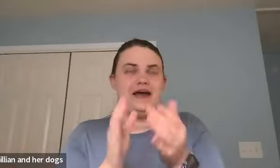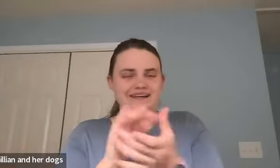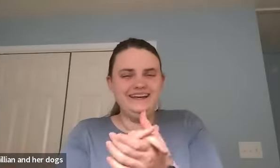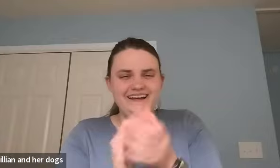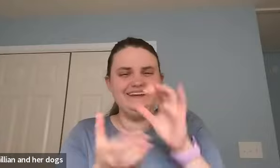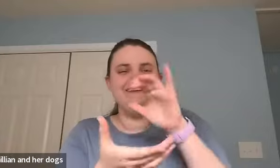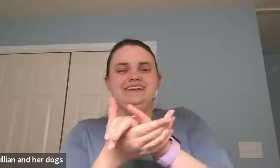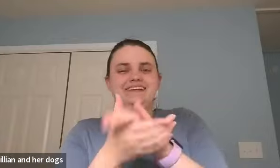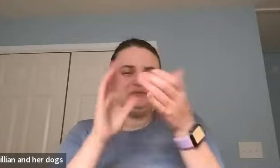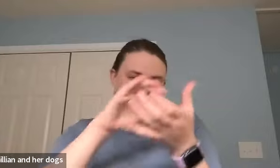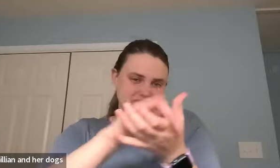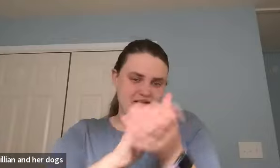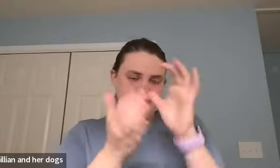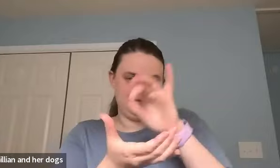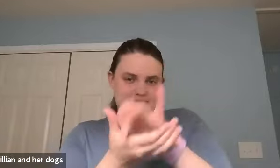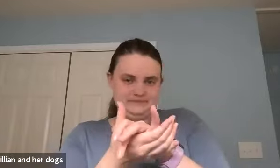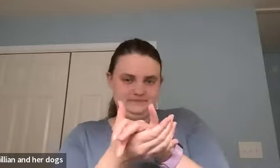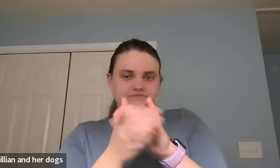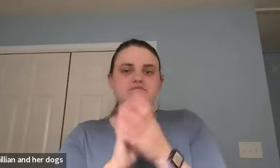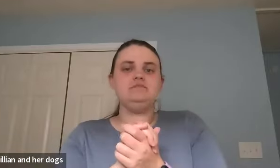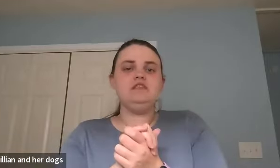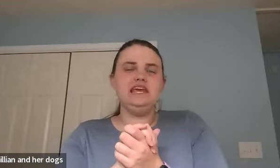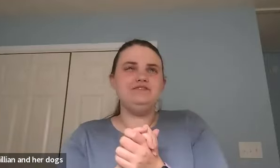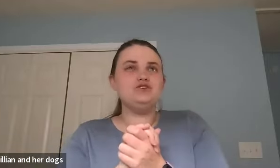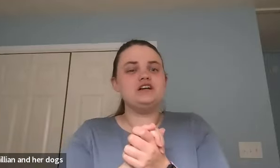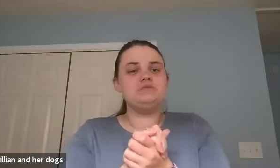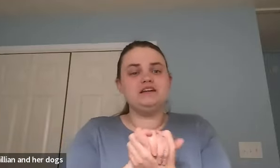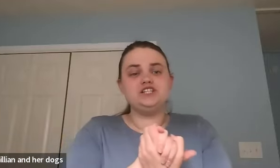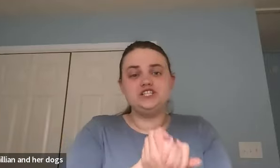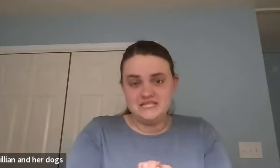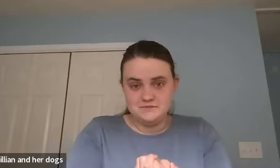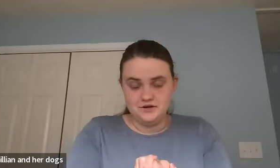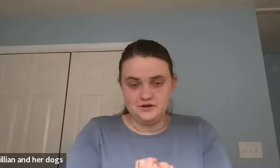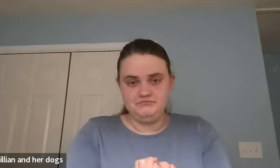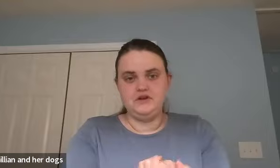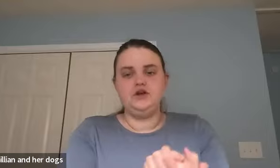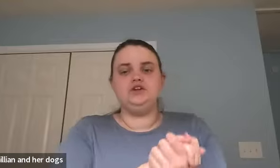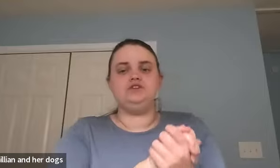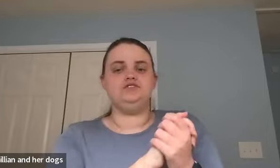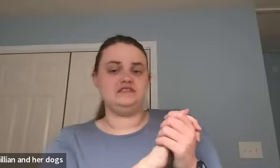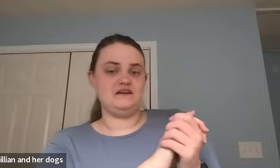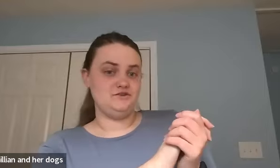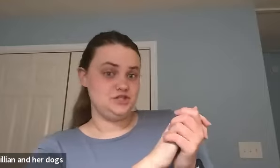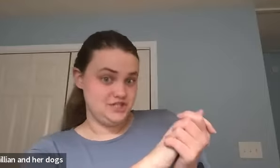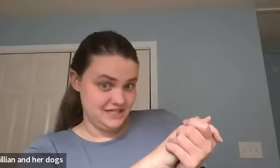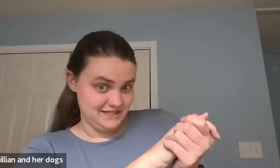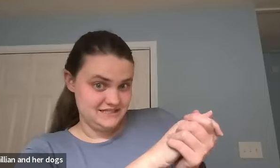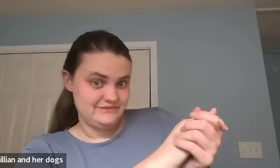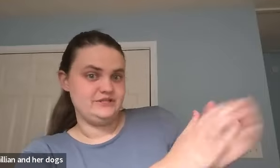patty. Hamburger. If you're talking about a cheeseburger, you'll do the sign for cheese, which